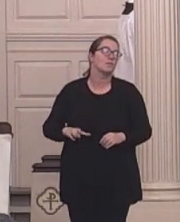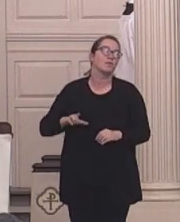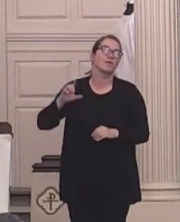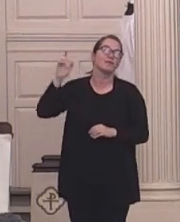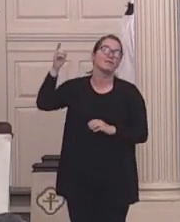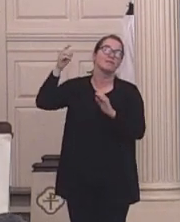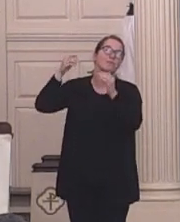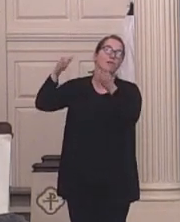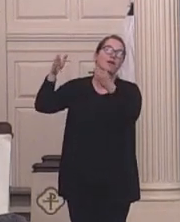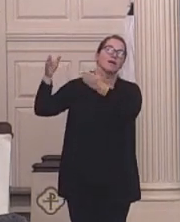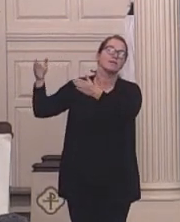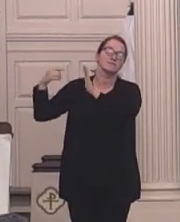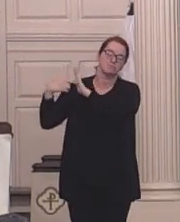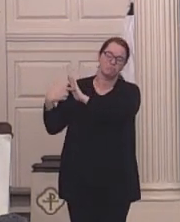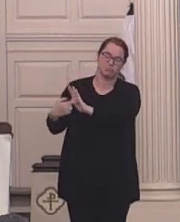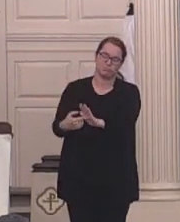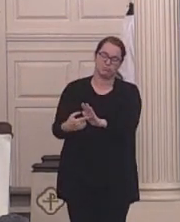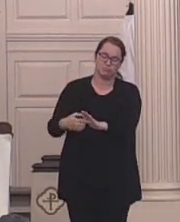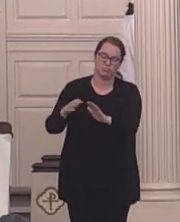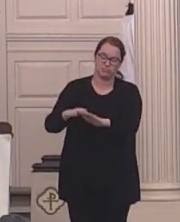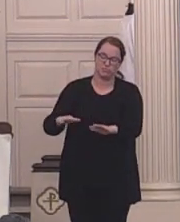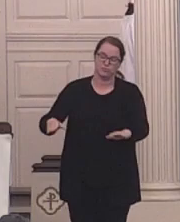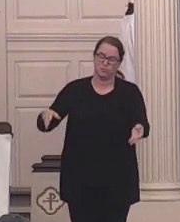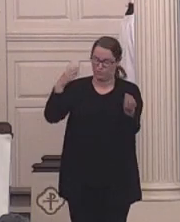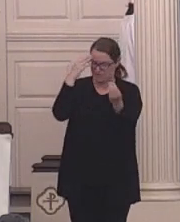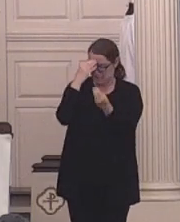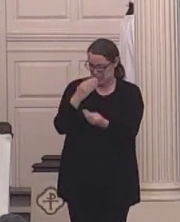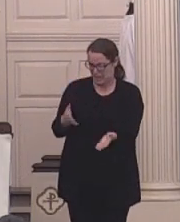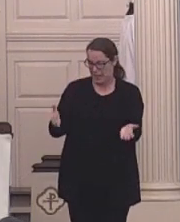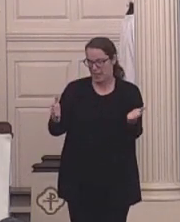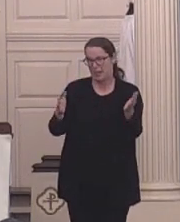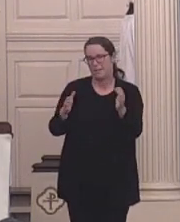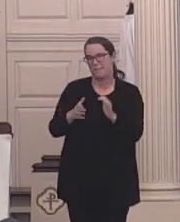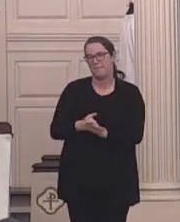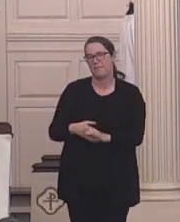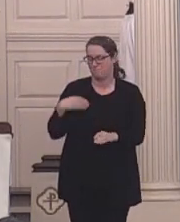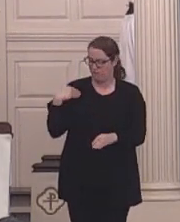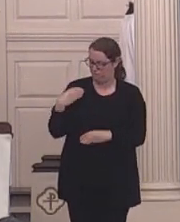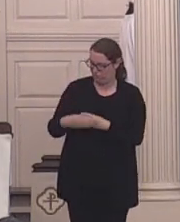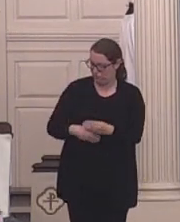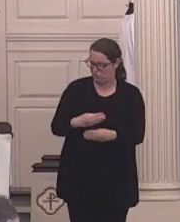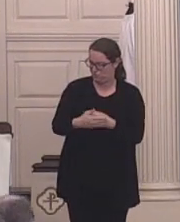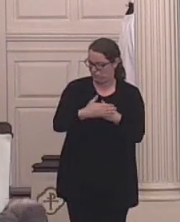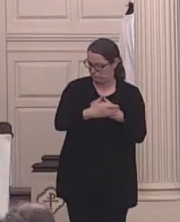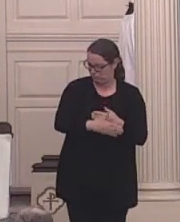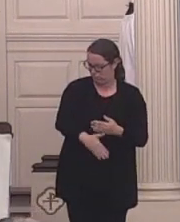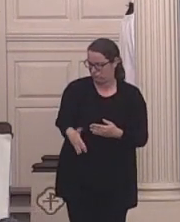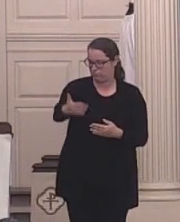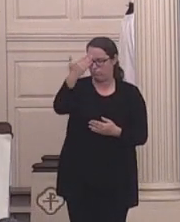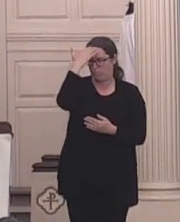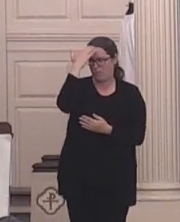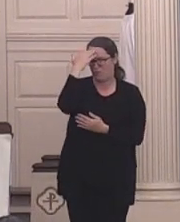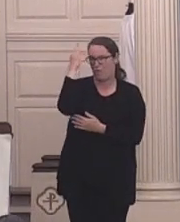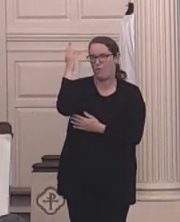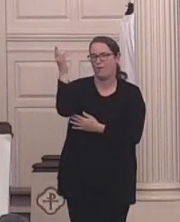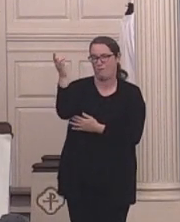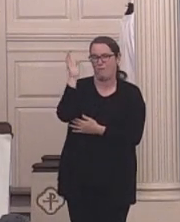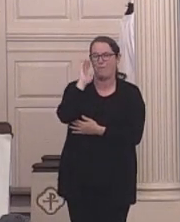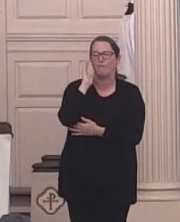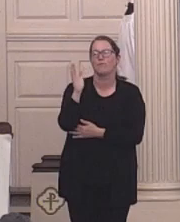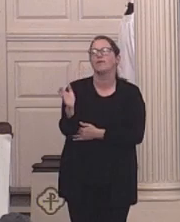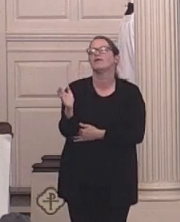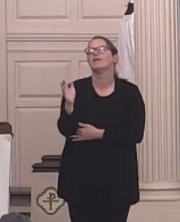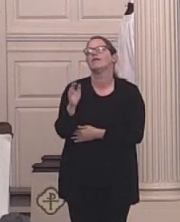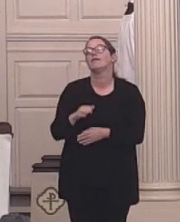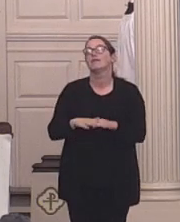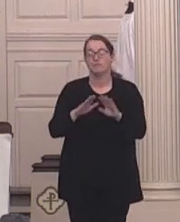to their children, that the next generation might know it, the